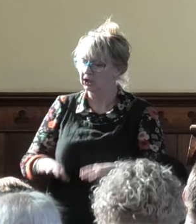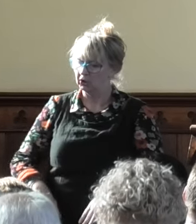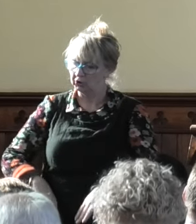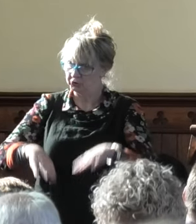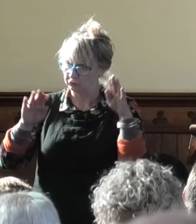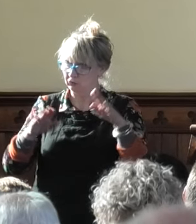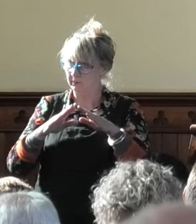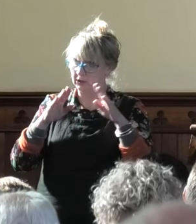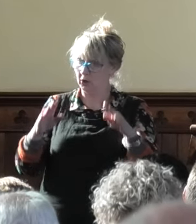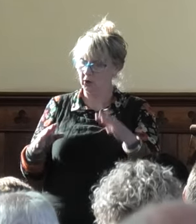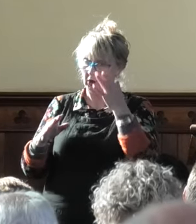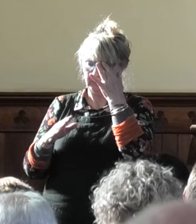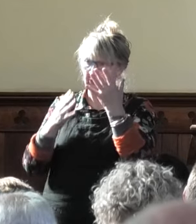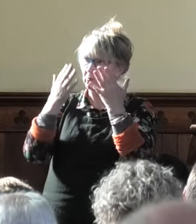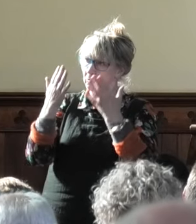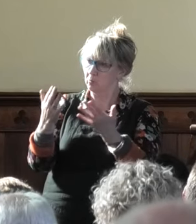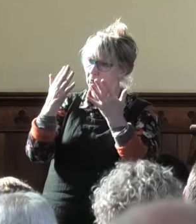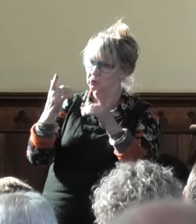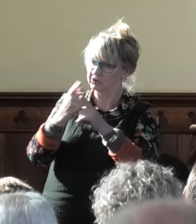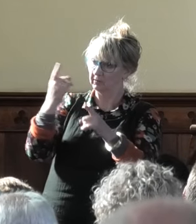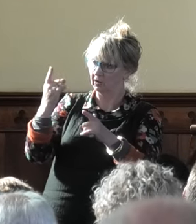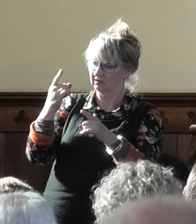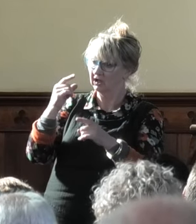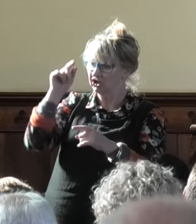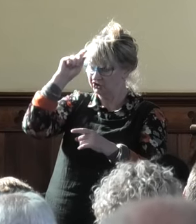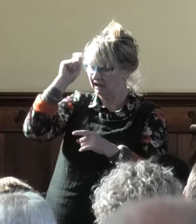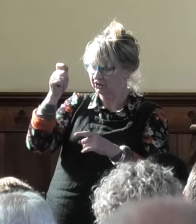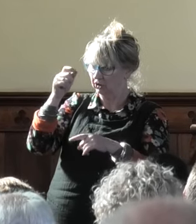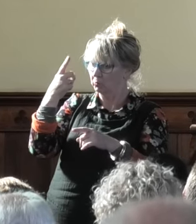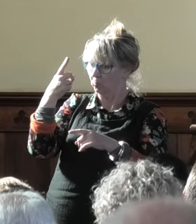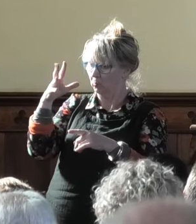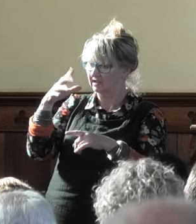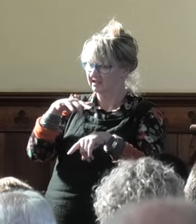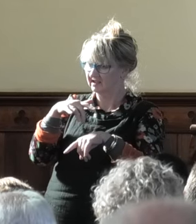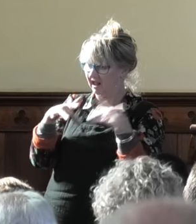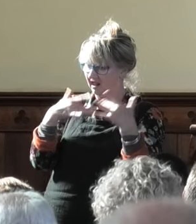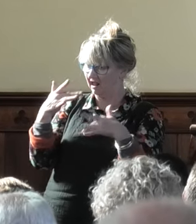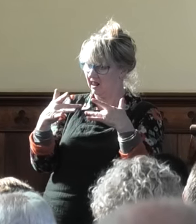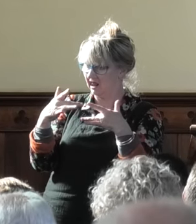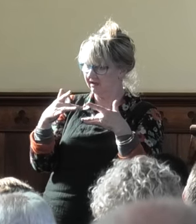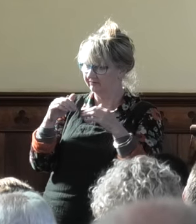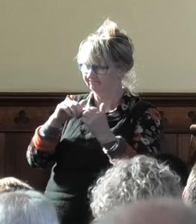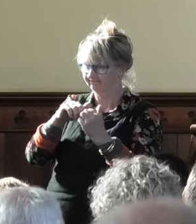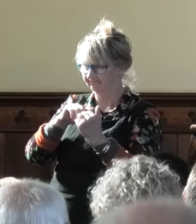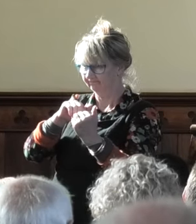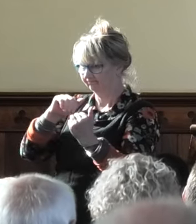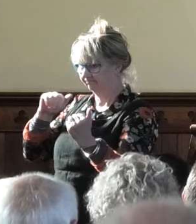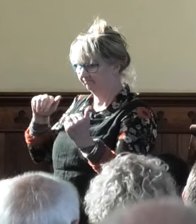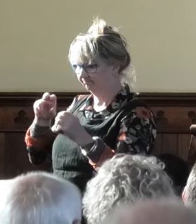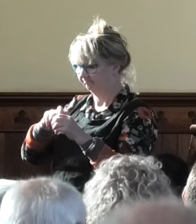home which worshipped and served God, she acknowledged there was a time in life when she walked a little away from faith. God did not